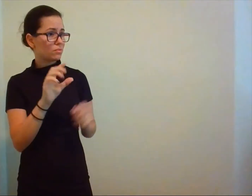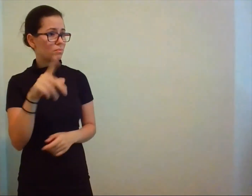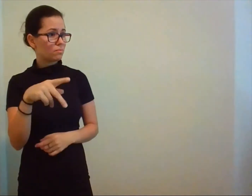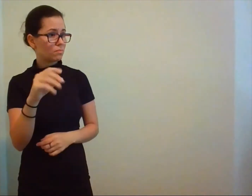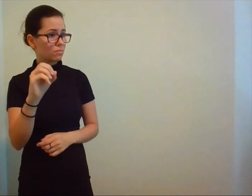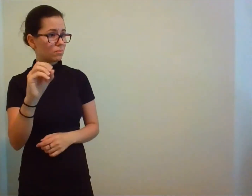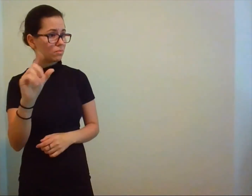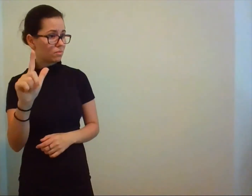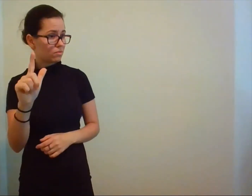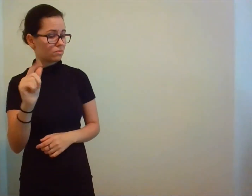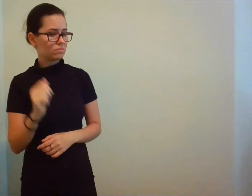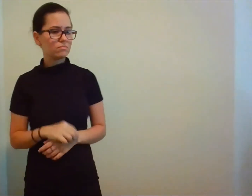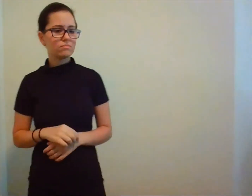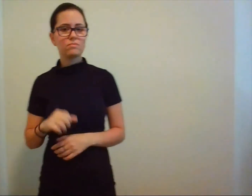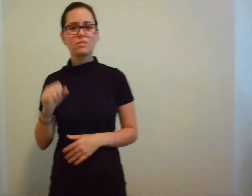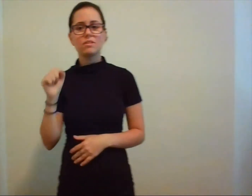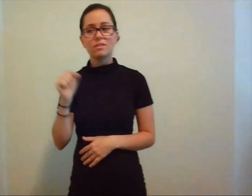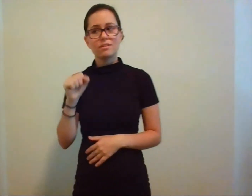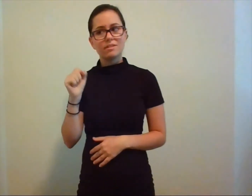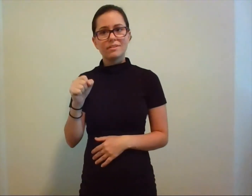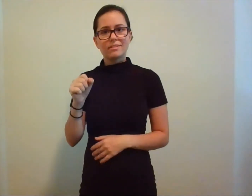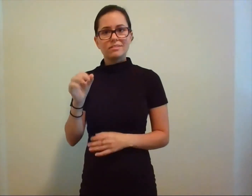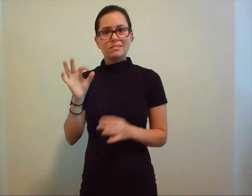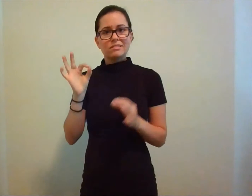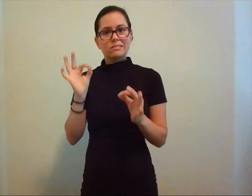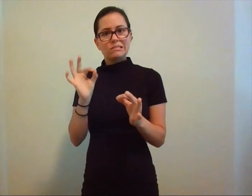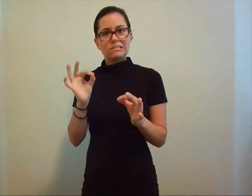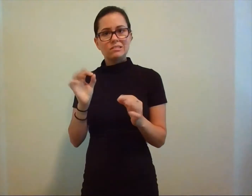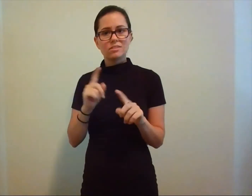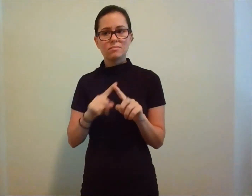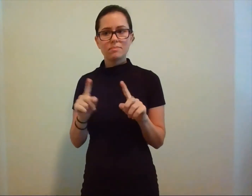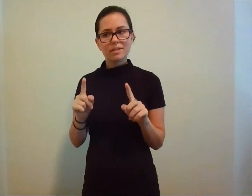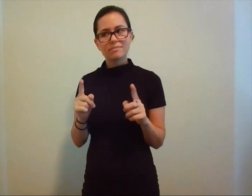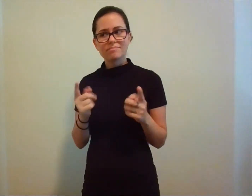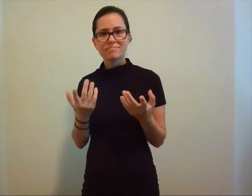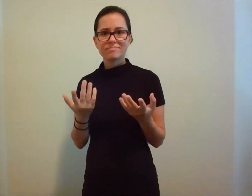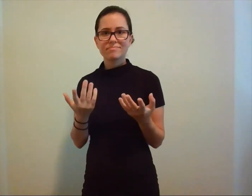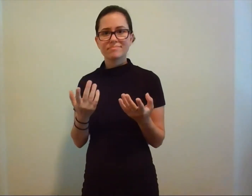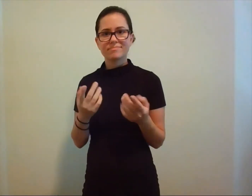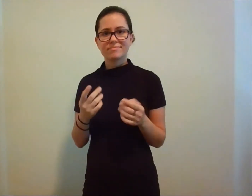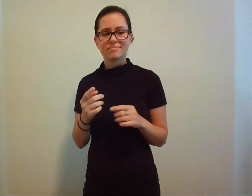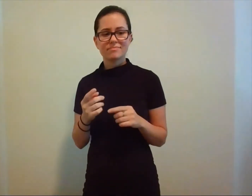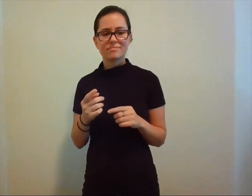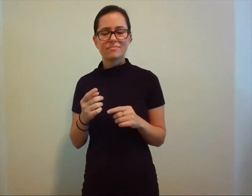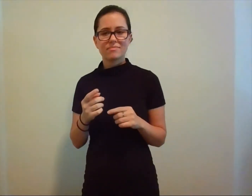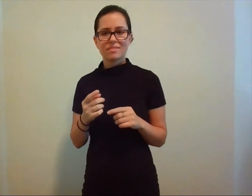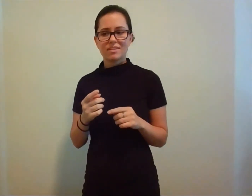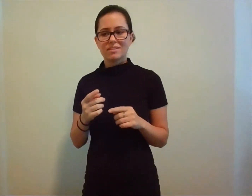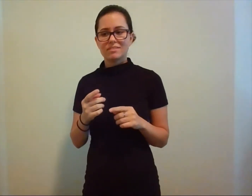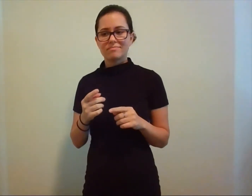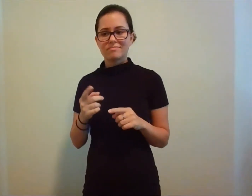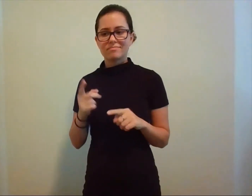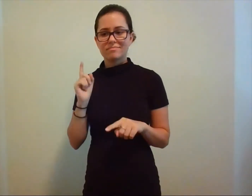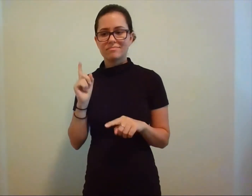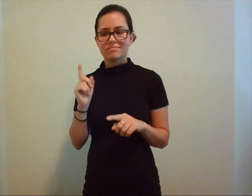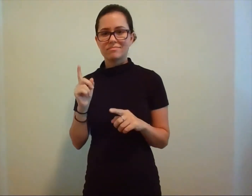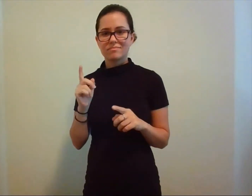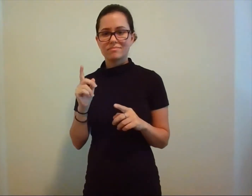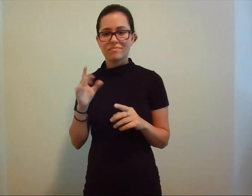poolside. Which turned out to be a little bit of an issue. You couldn't find the pool? No, I found the pools. I found